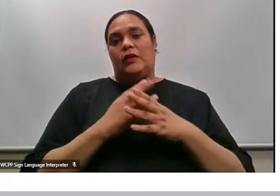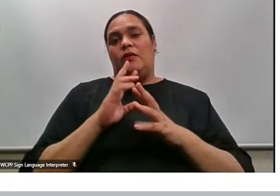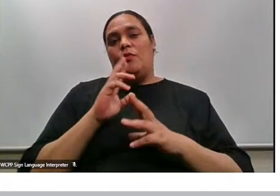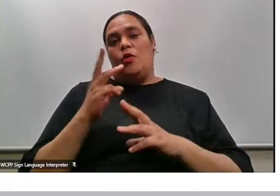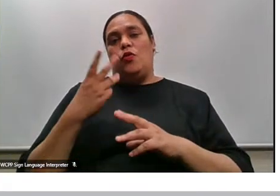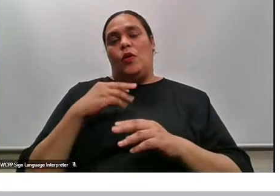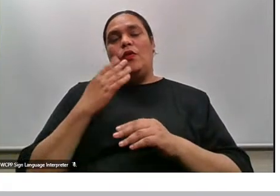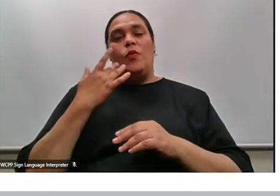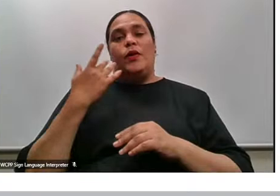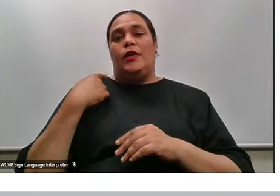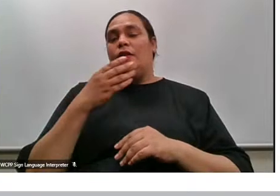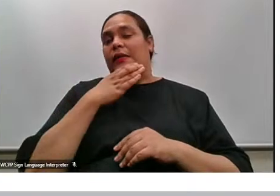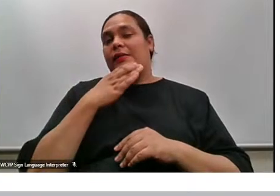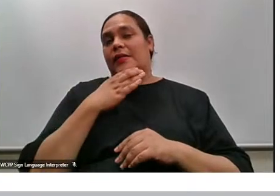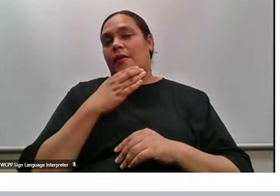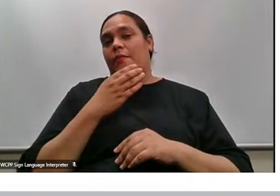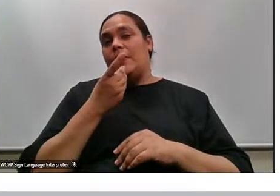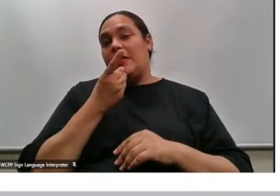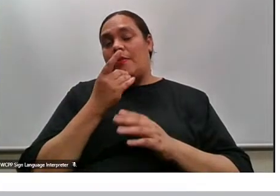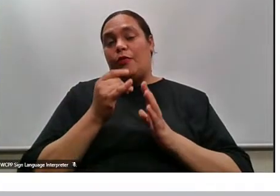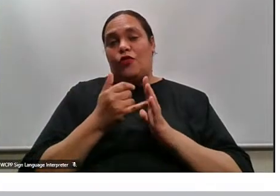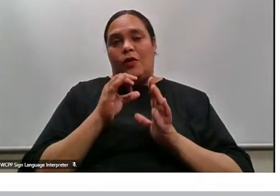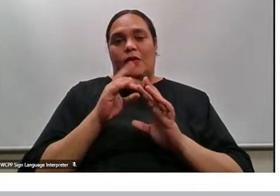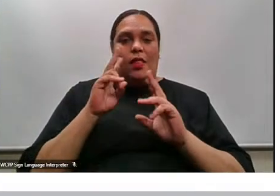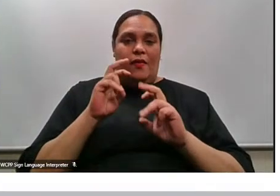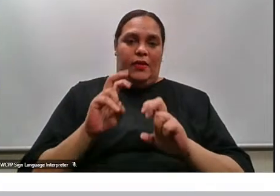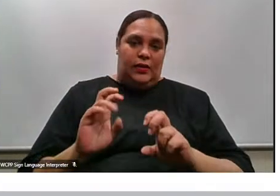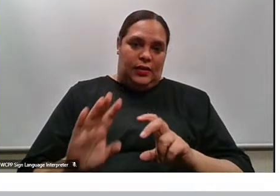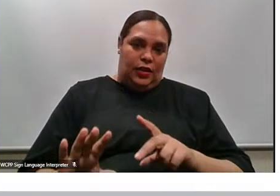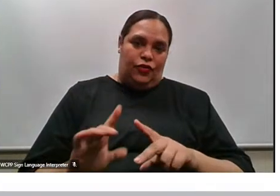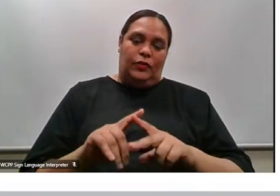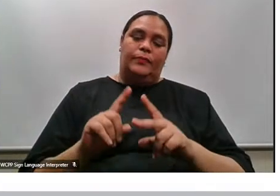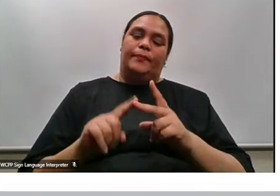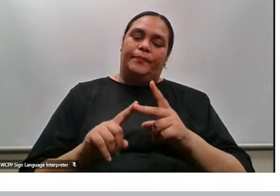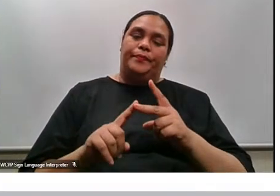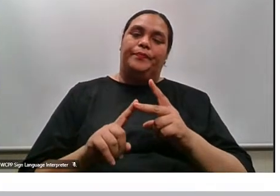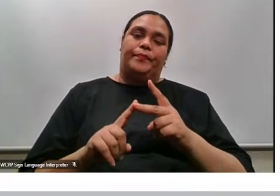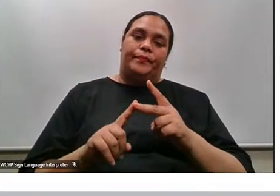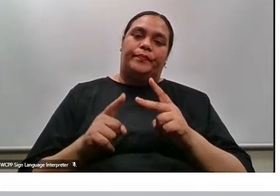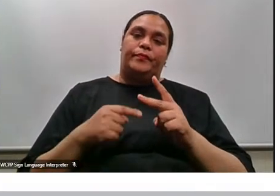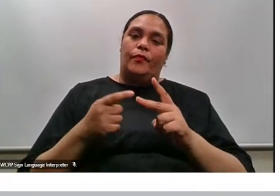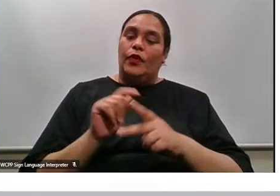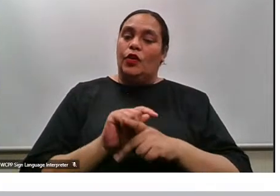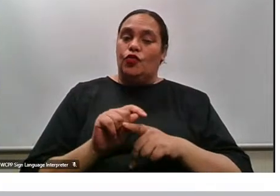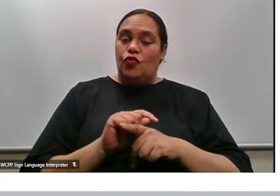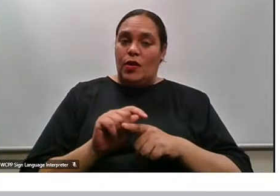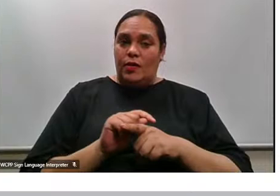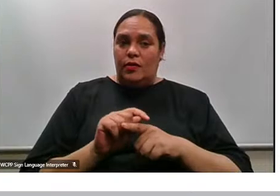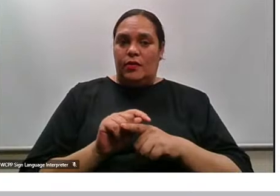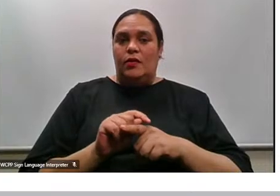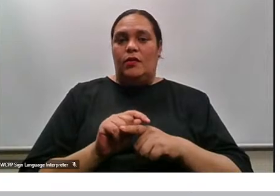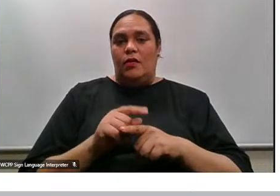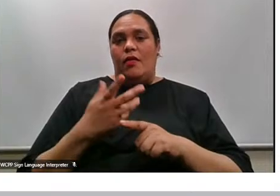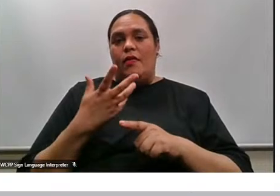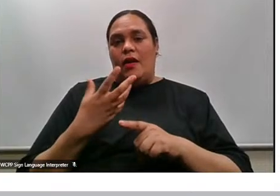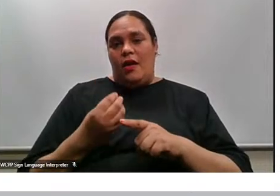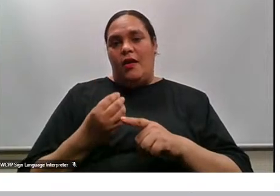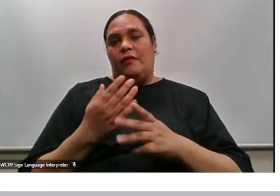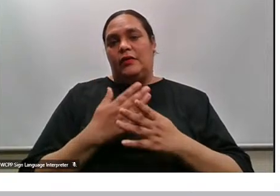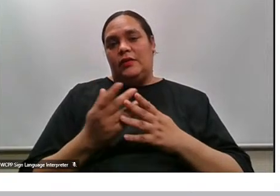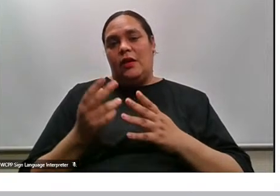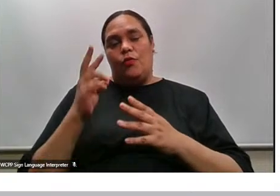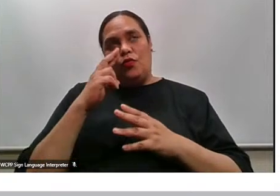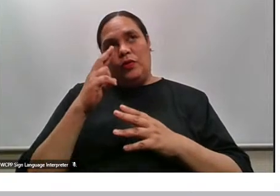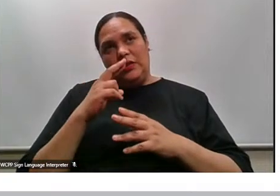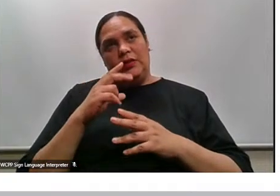in December and January and were still under investigation. Then in terms of the training, there are some